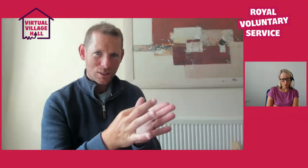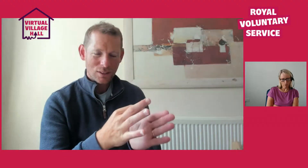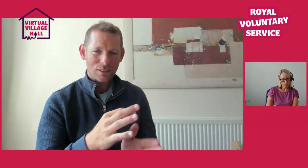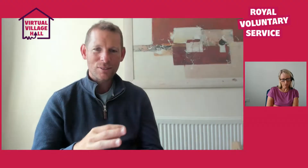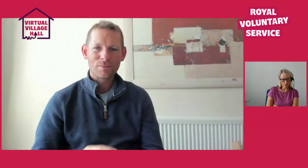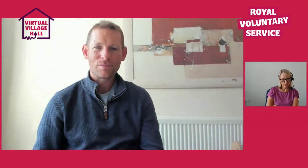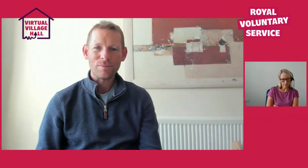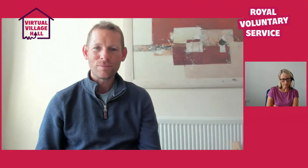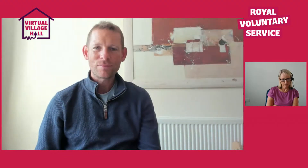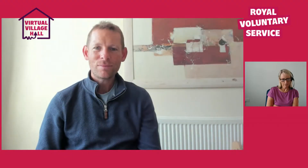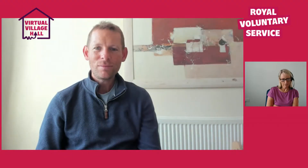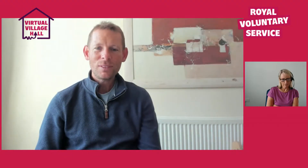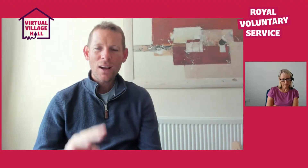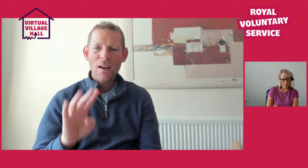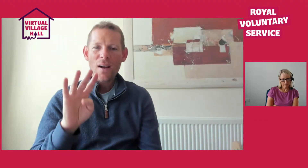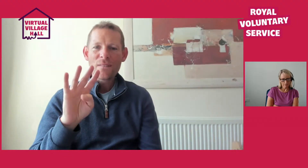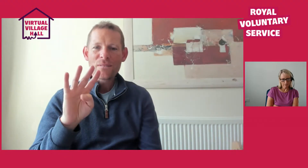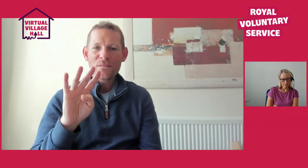4 hours,